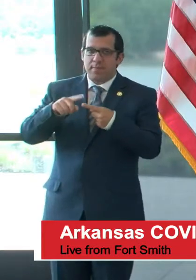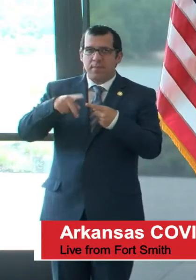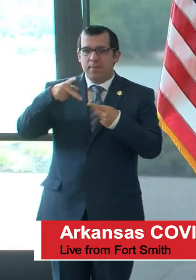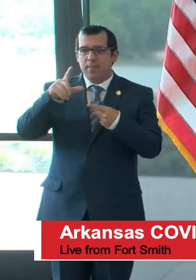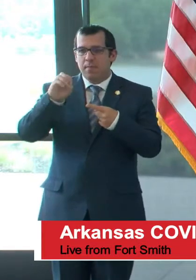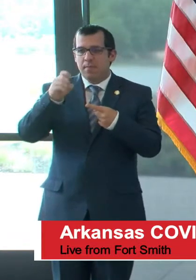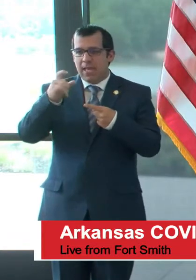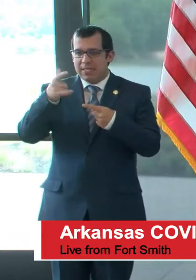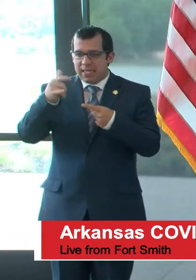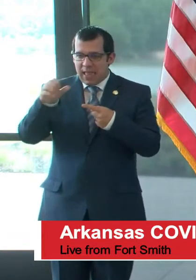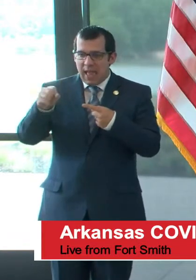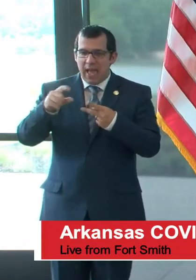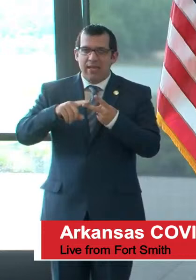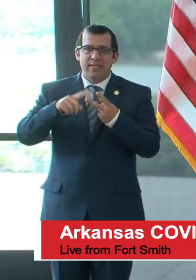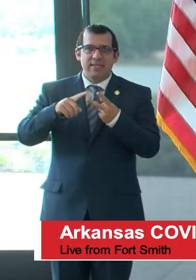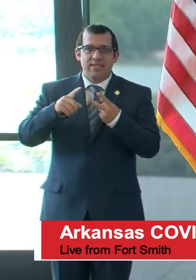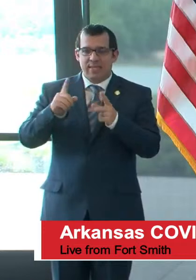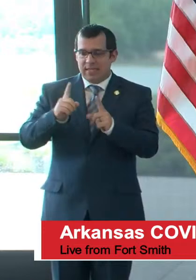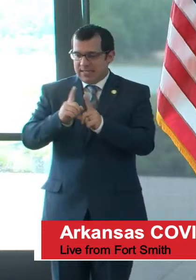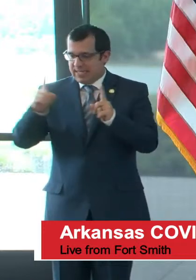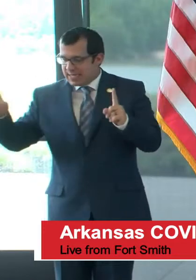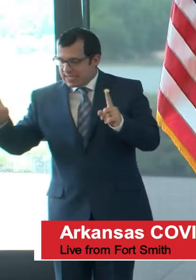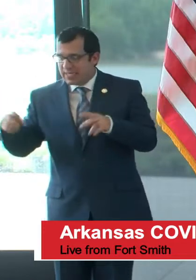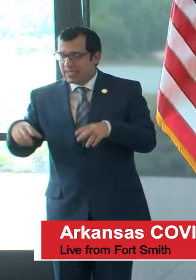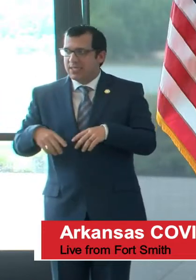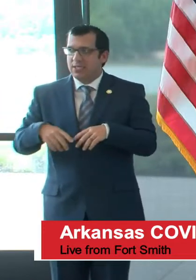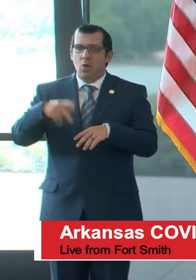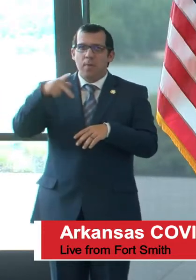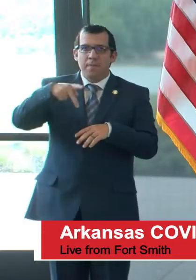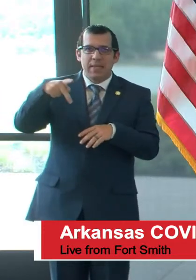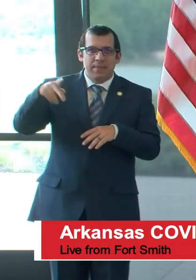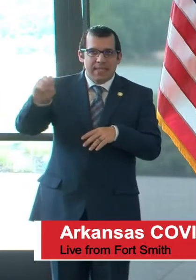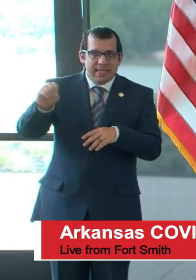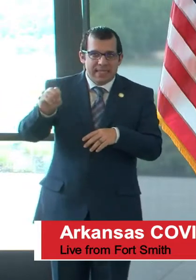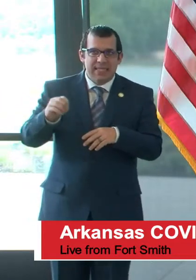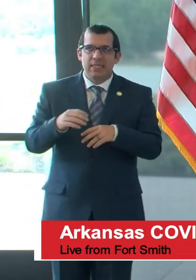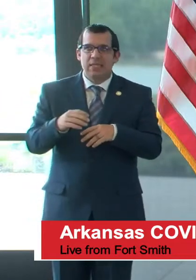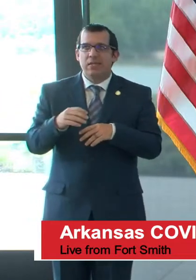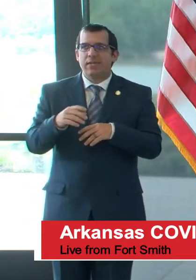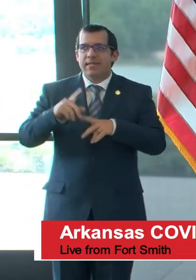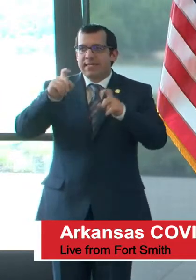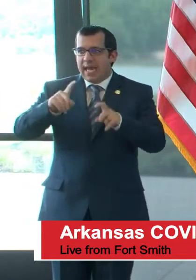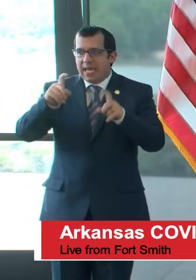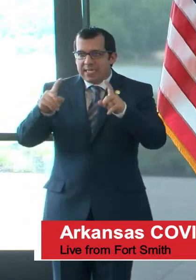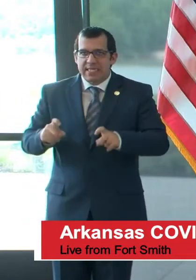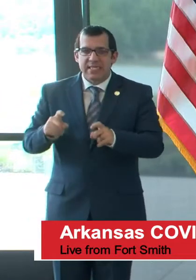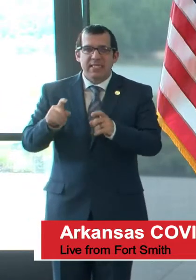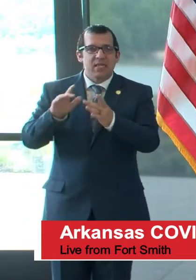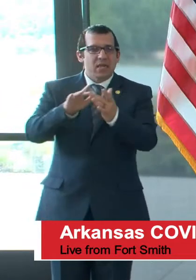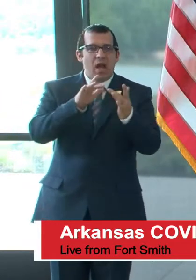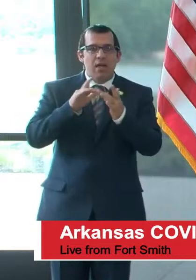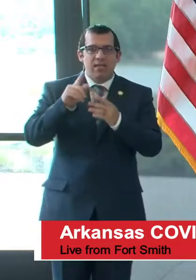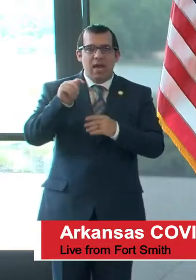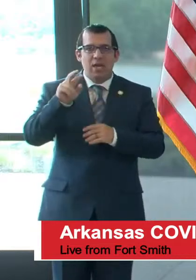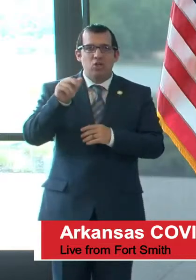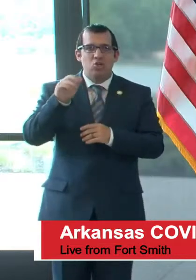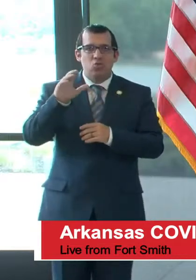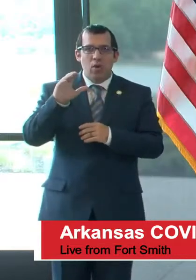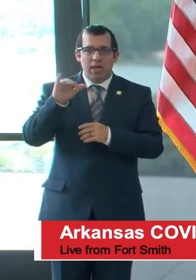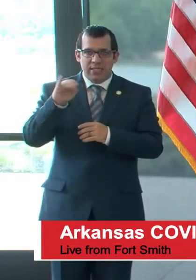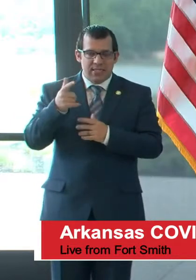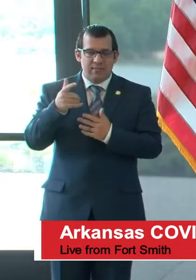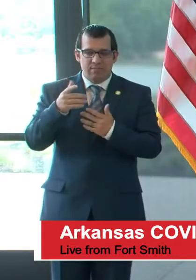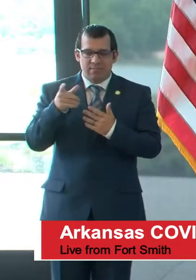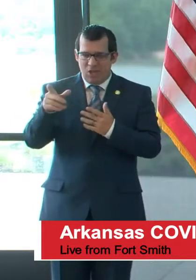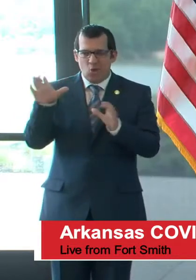plexiglass or whether it's a distance apart or whether it's PPE, whether it's testing and contact tracing. They're doing all of that.